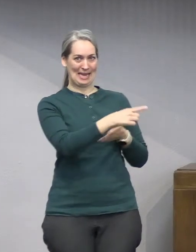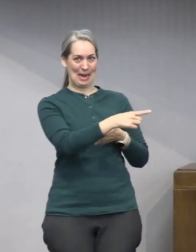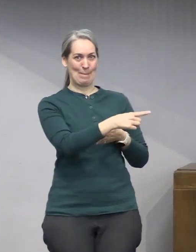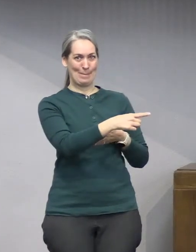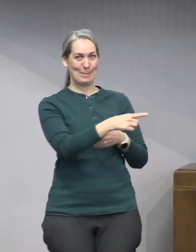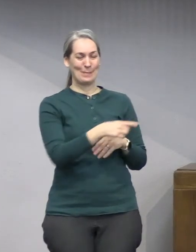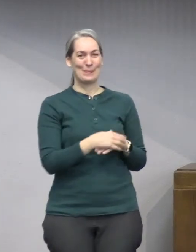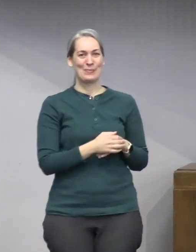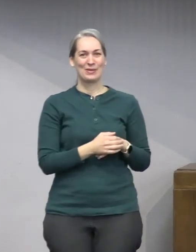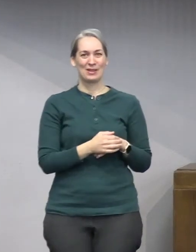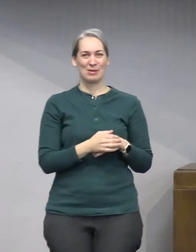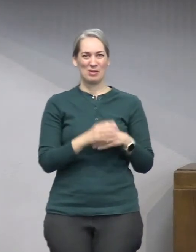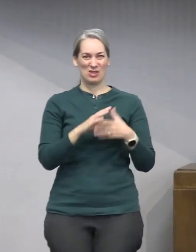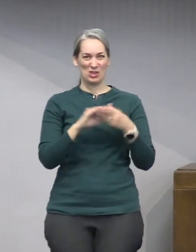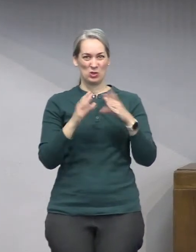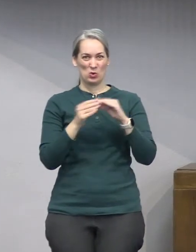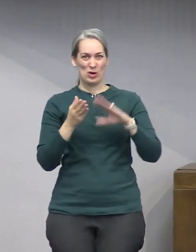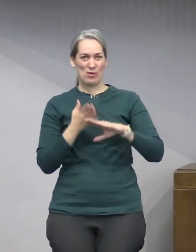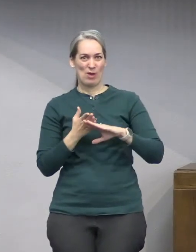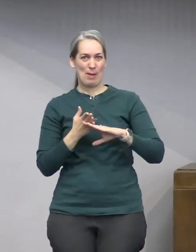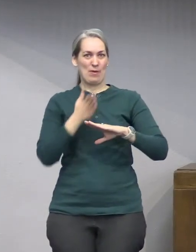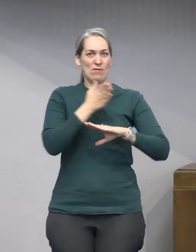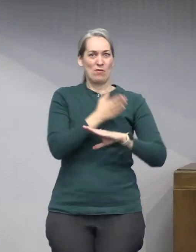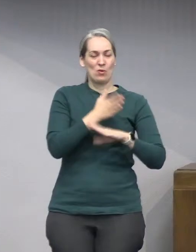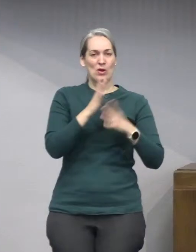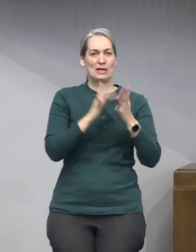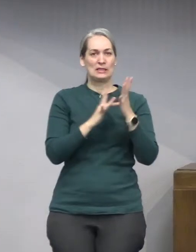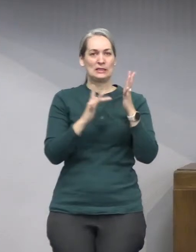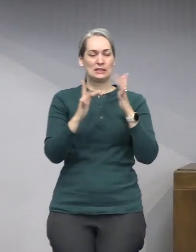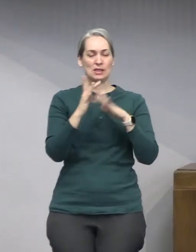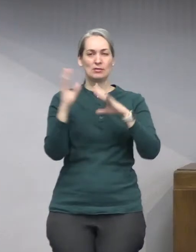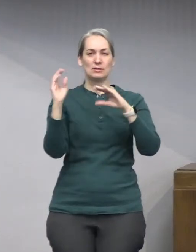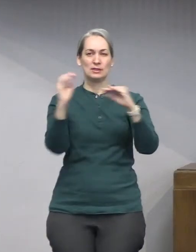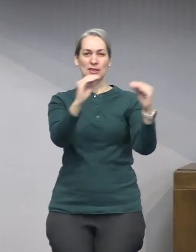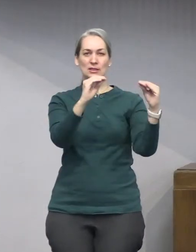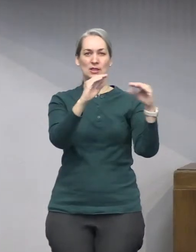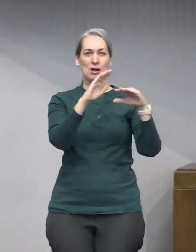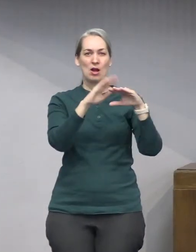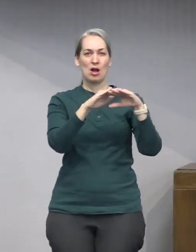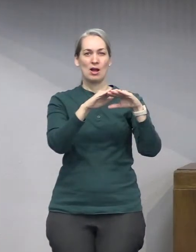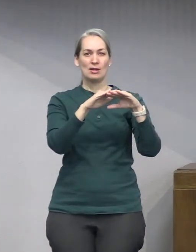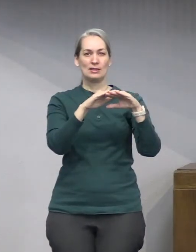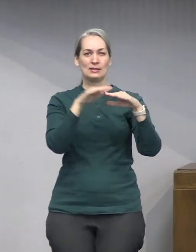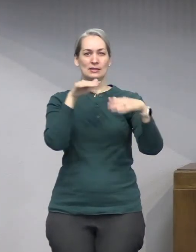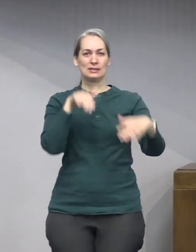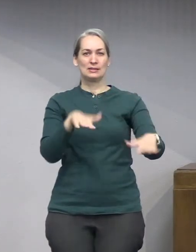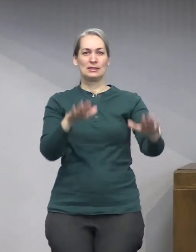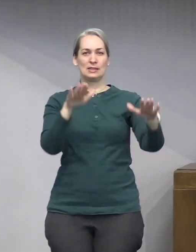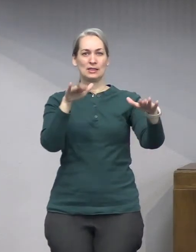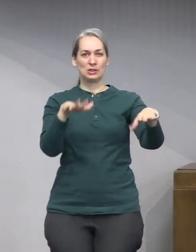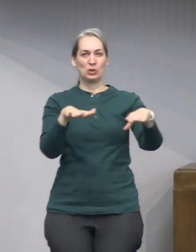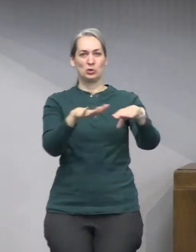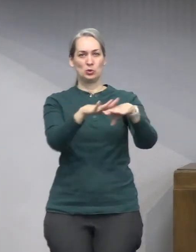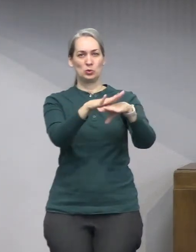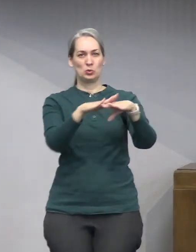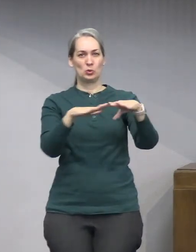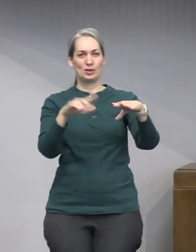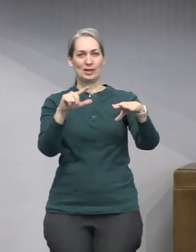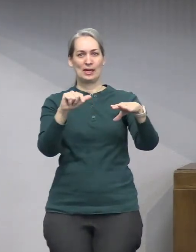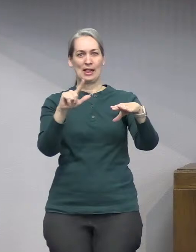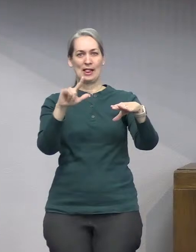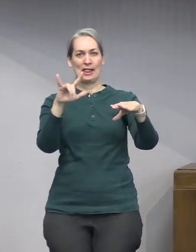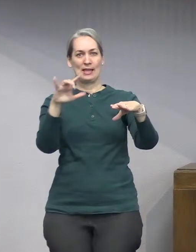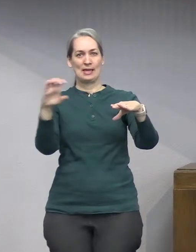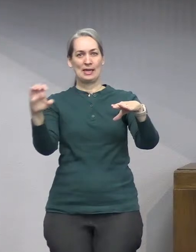story before this, we might remember, is the story where Jesus taught on the Sea of Galilee, on the shore of the Sea of Galilee.